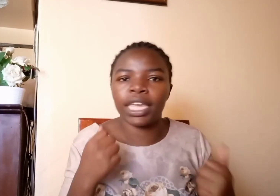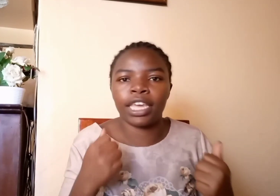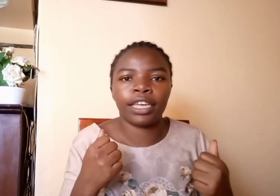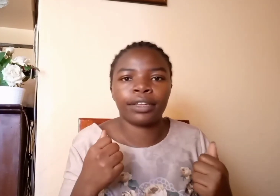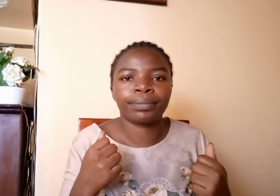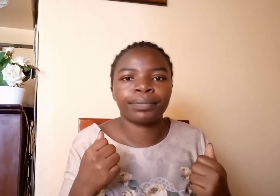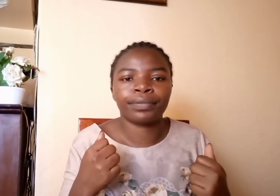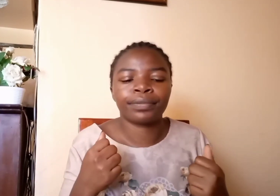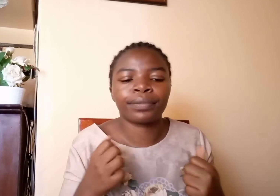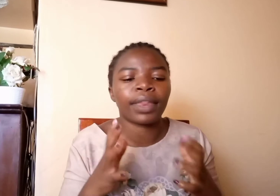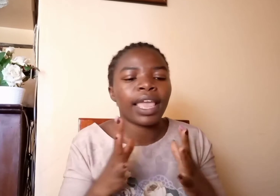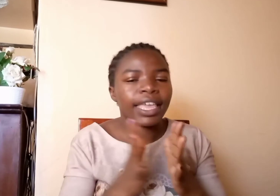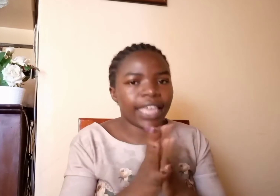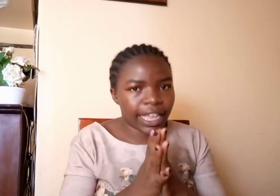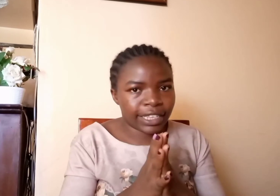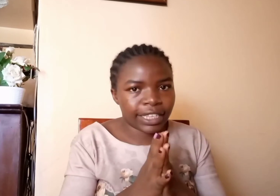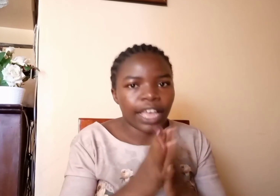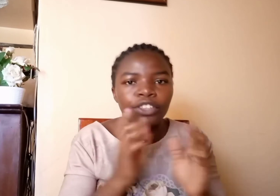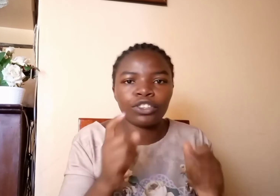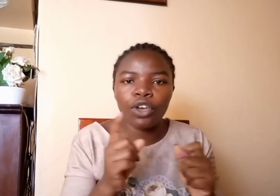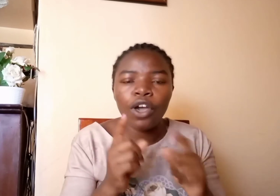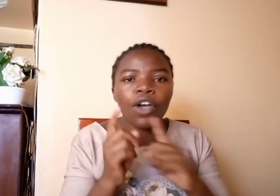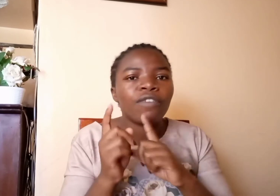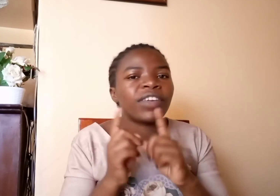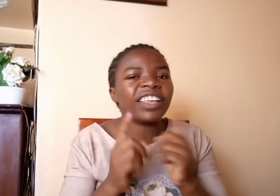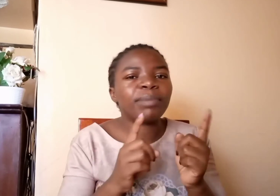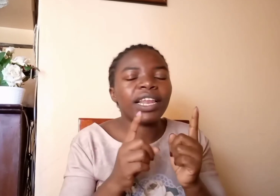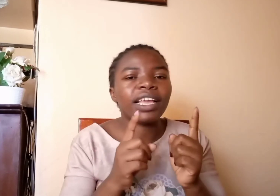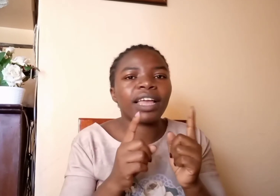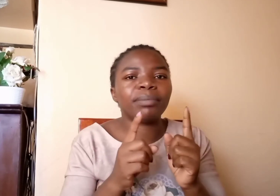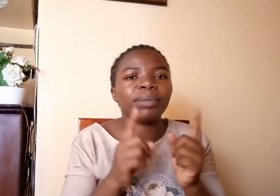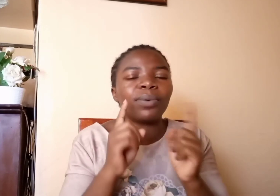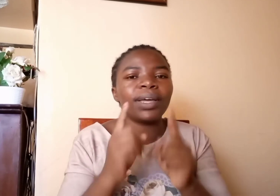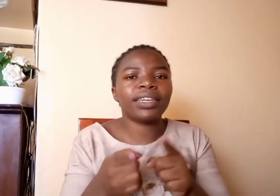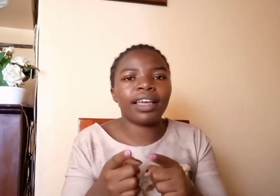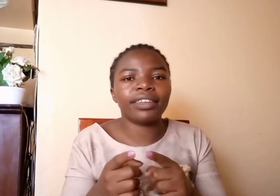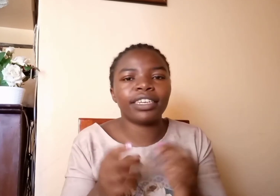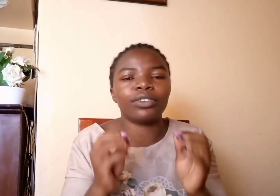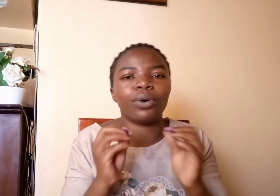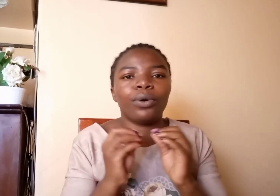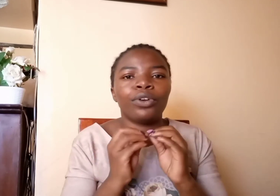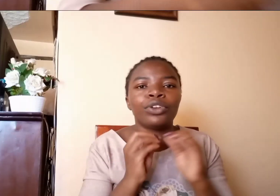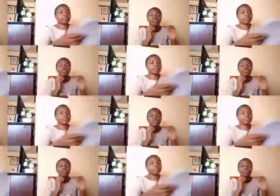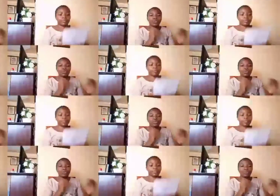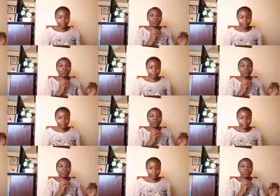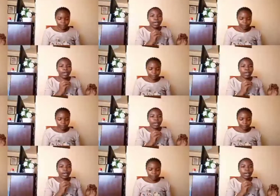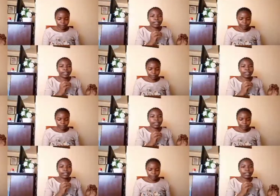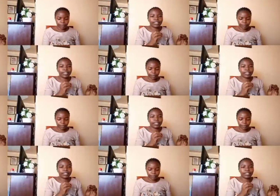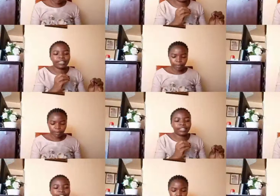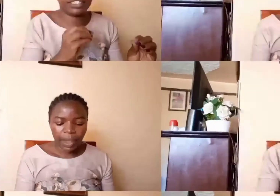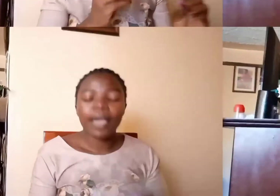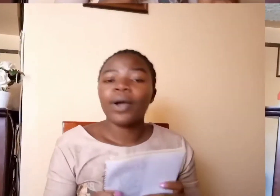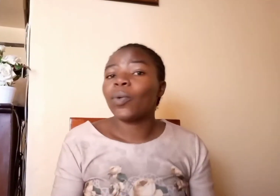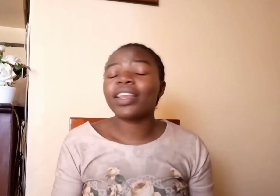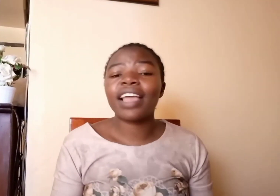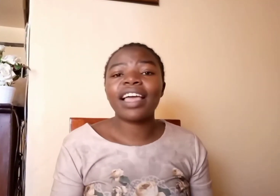making. Yes, so fingerspelling can be one-handed or two-handed.